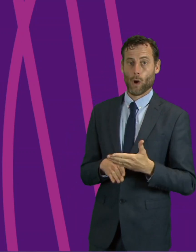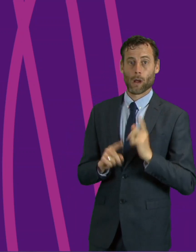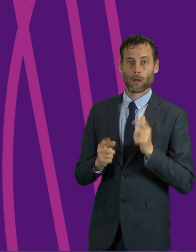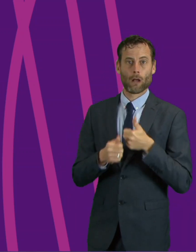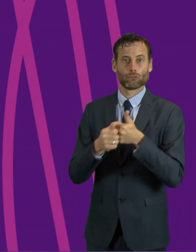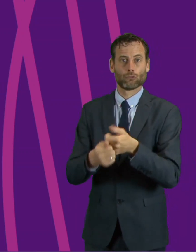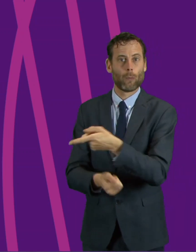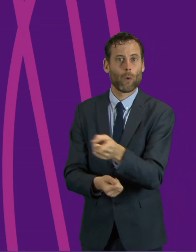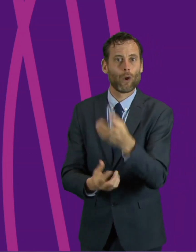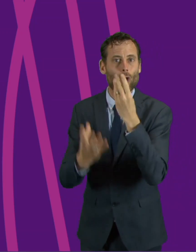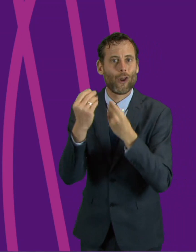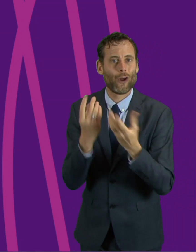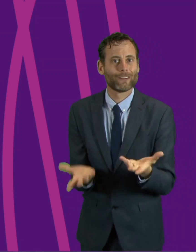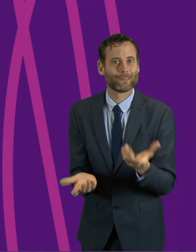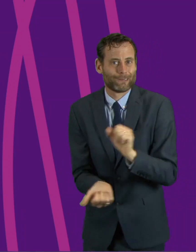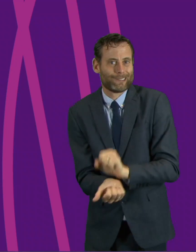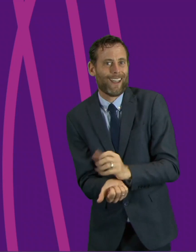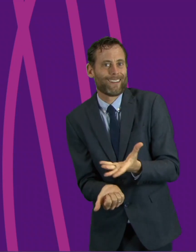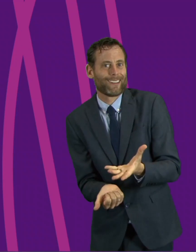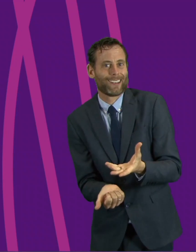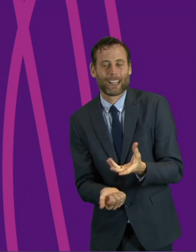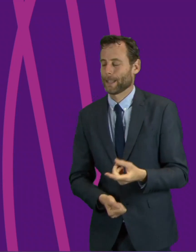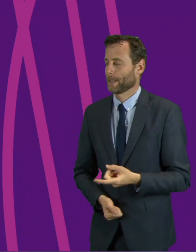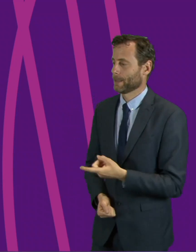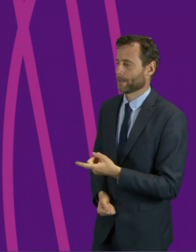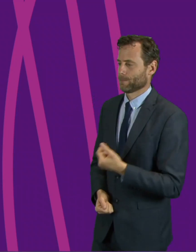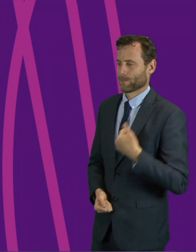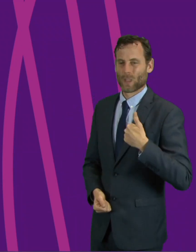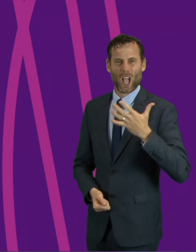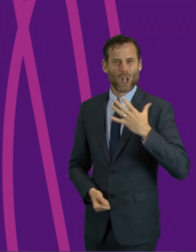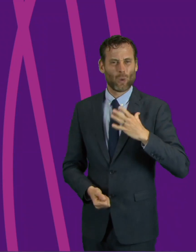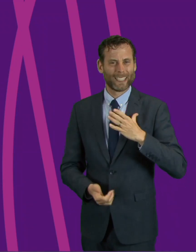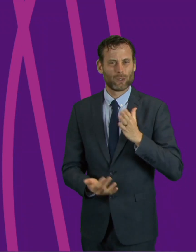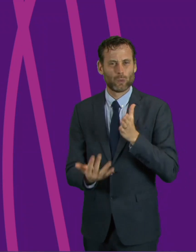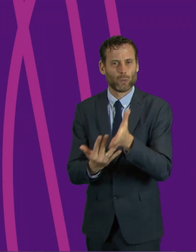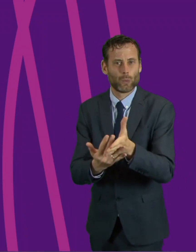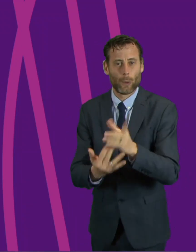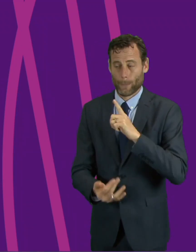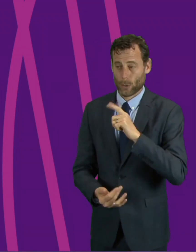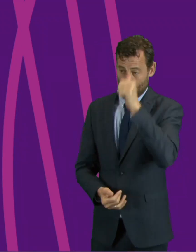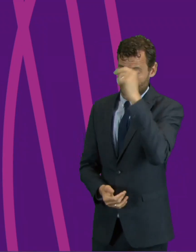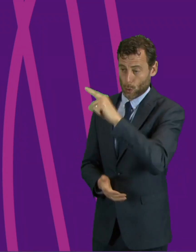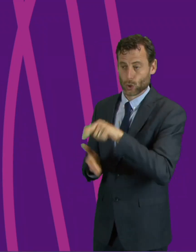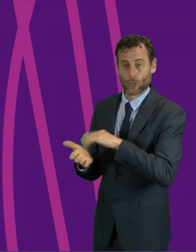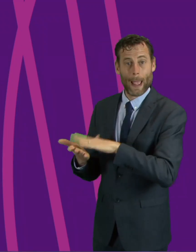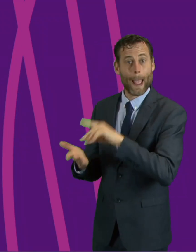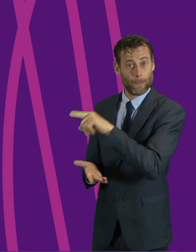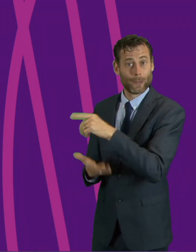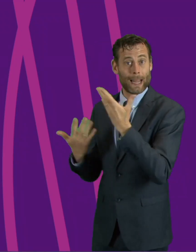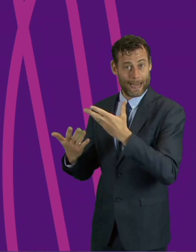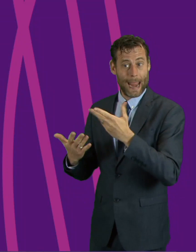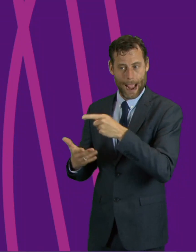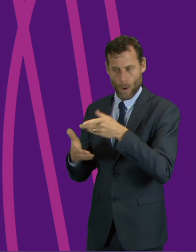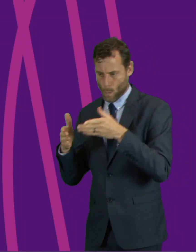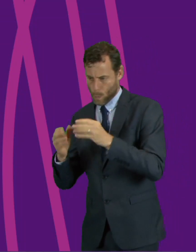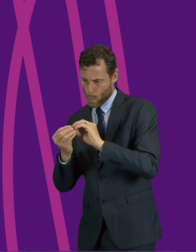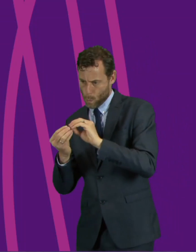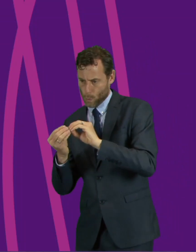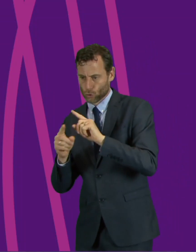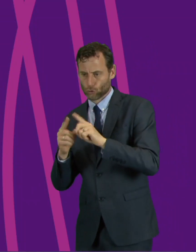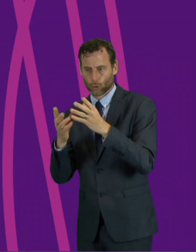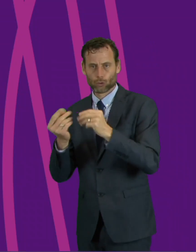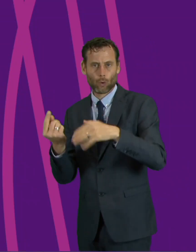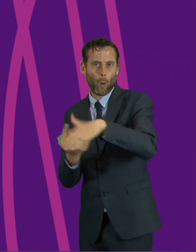to our learners. First Minister. I don't need to intervene because I know there is work underway that Jamie Hepburn is involved in to try to